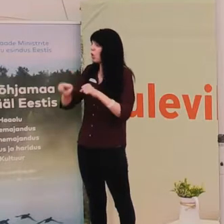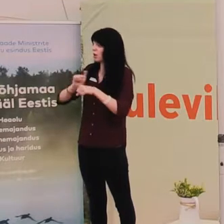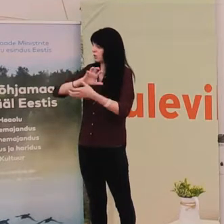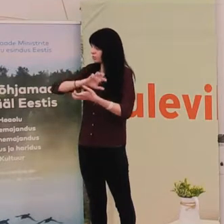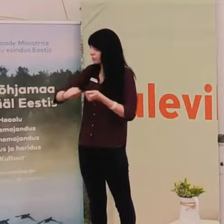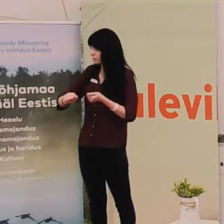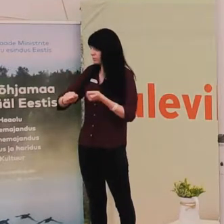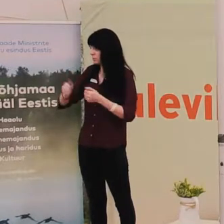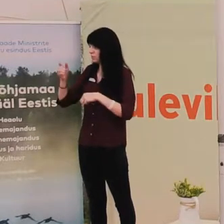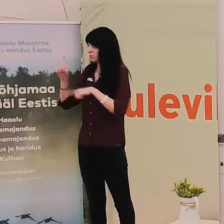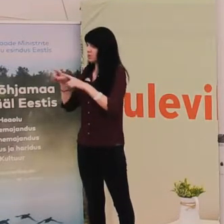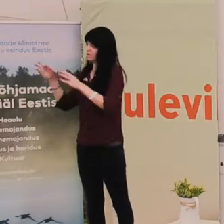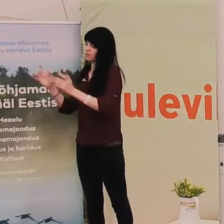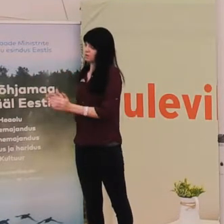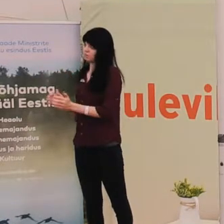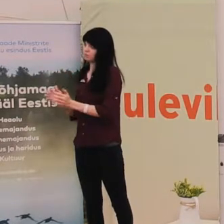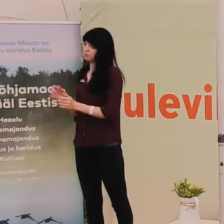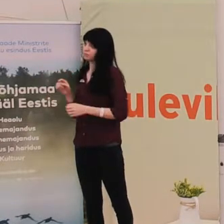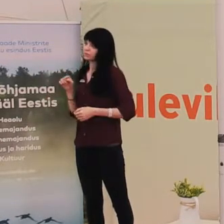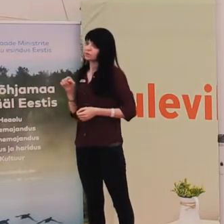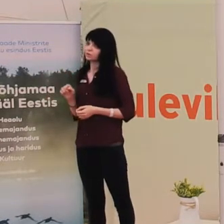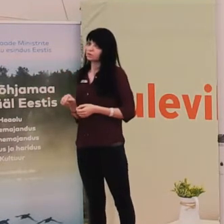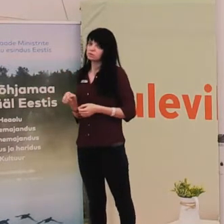affluent that we have,